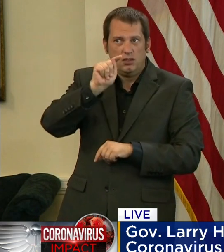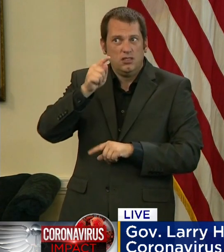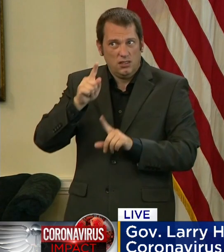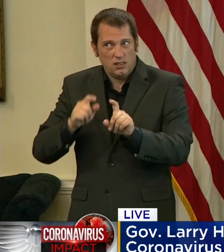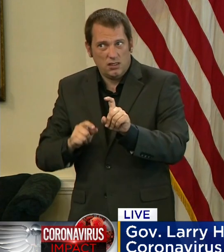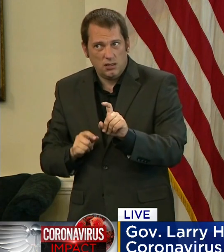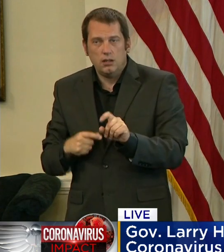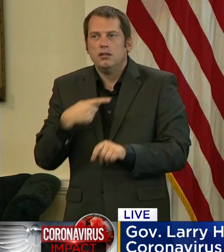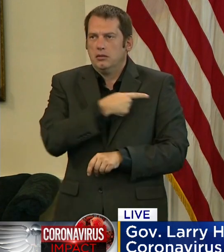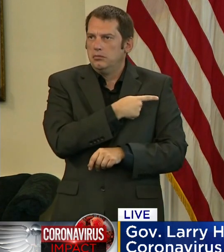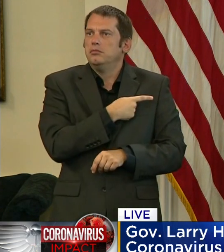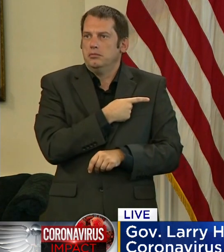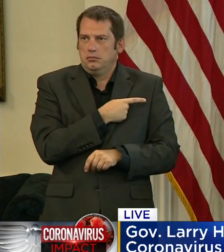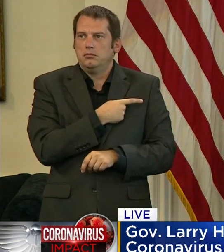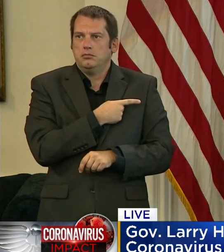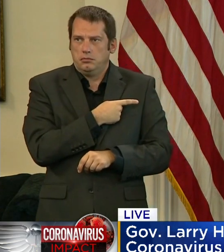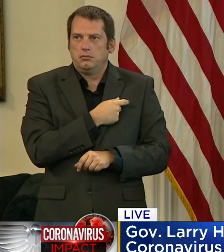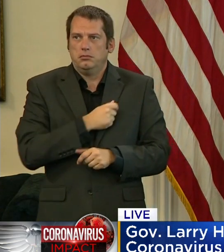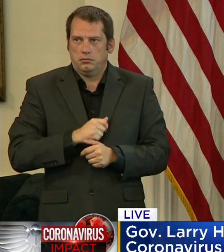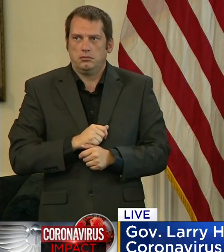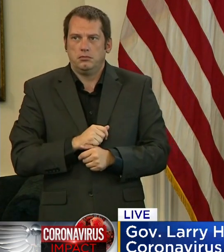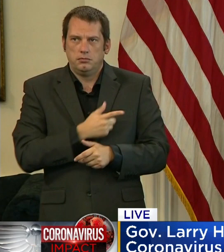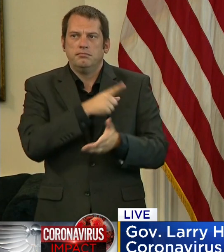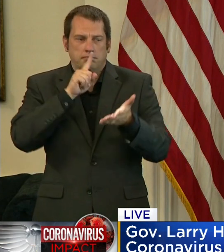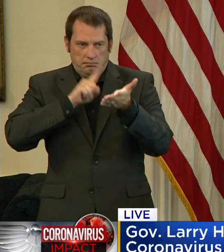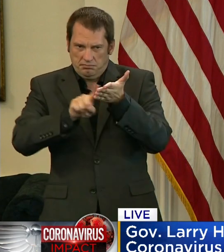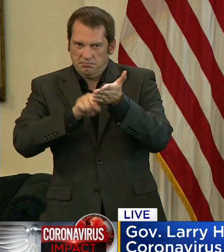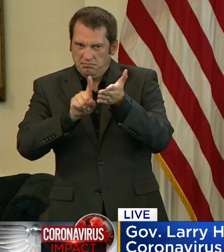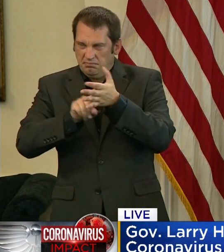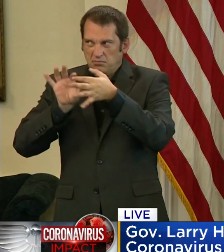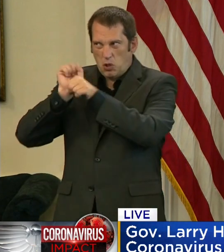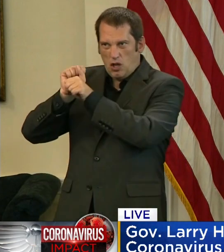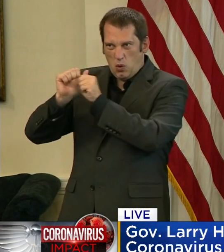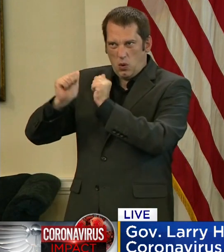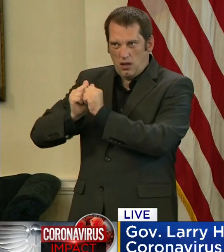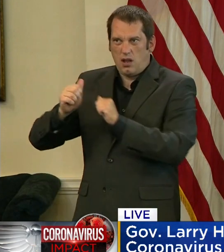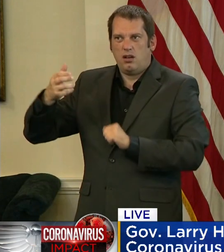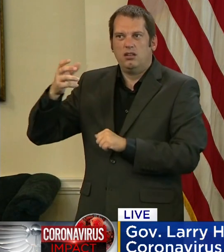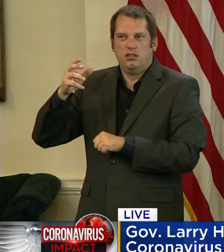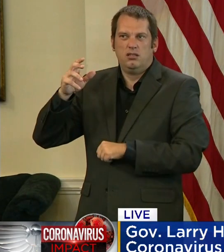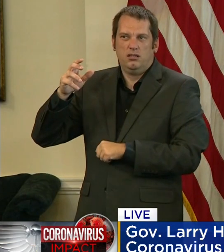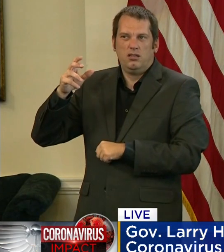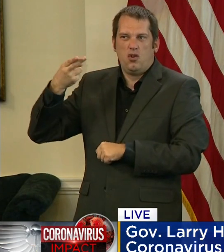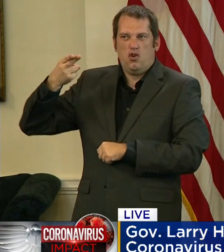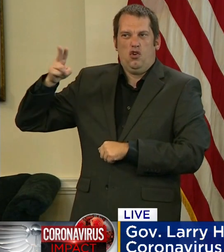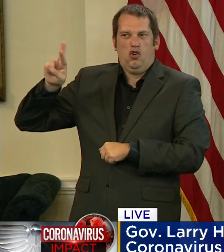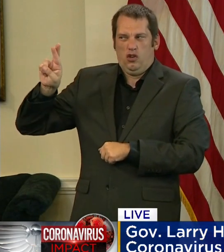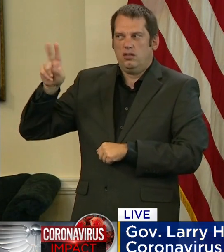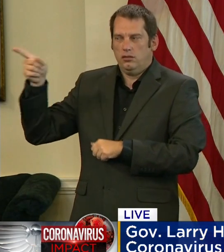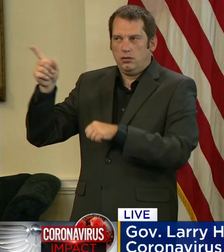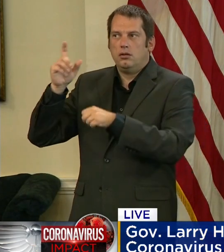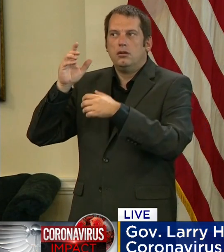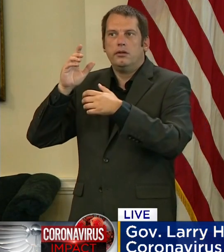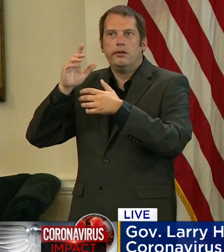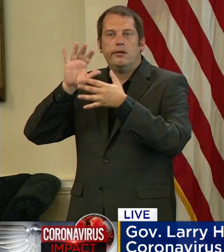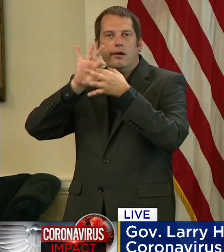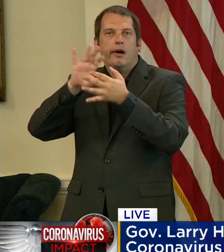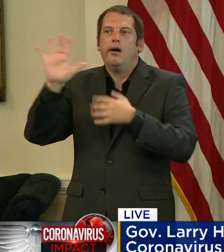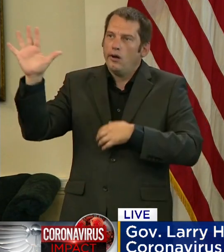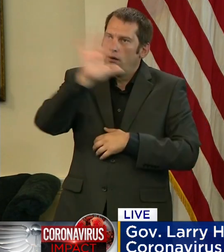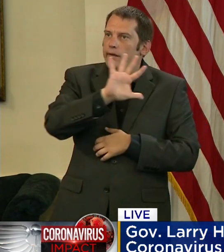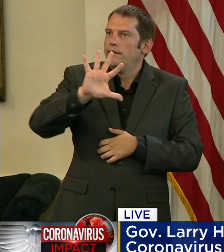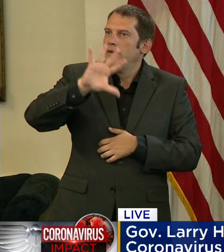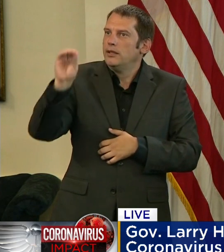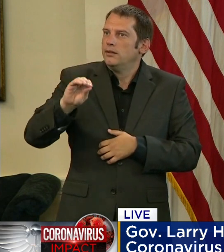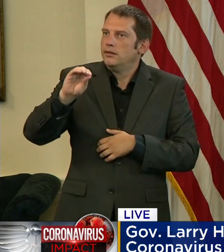Attorney Herr, there is no question that all 50 states and all the territories have been hit with